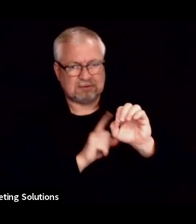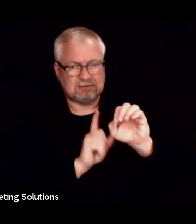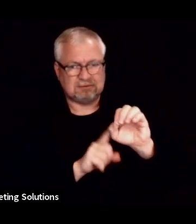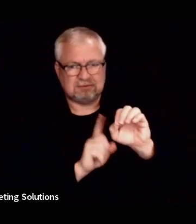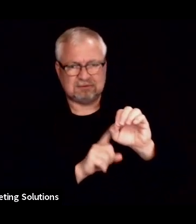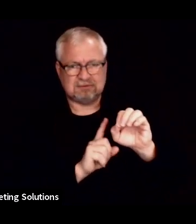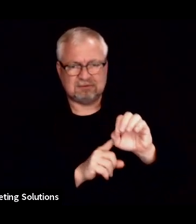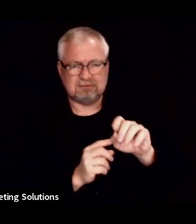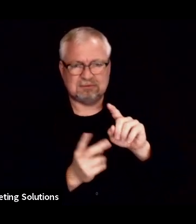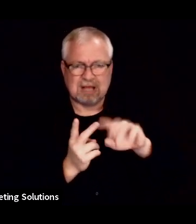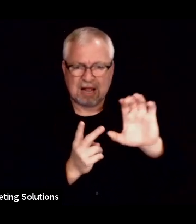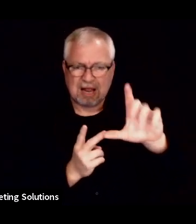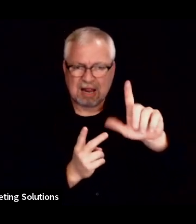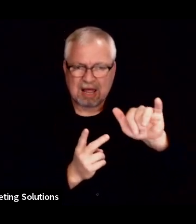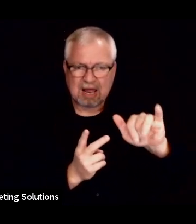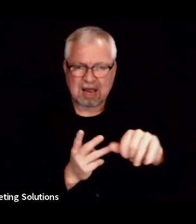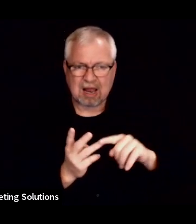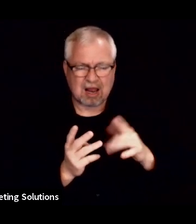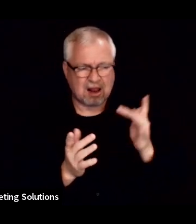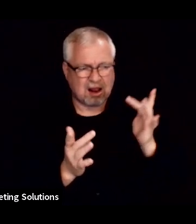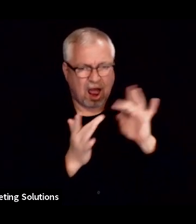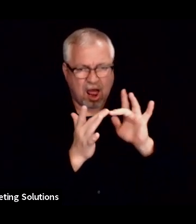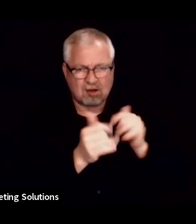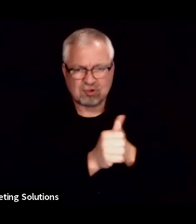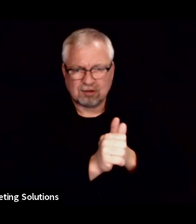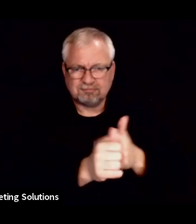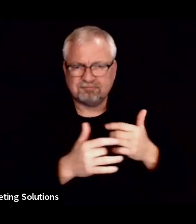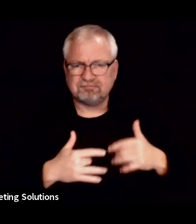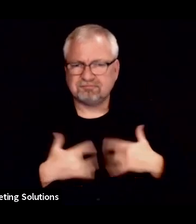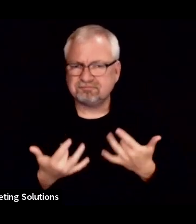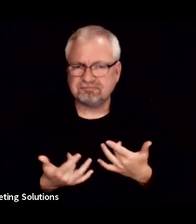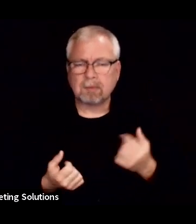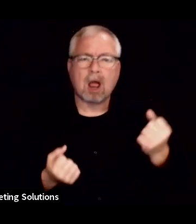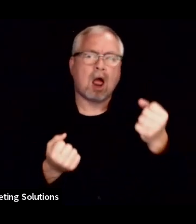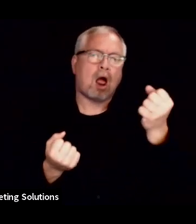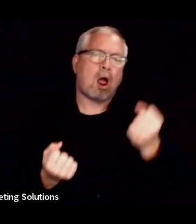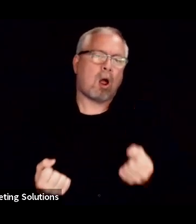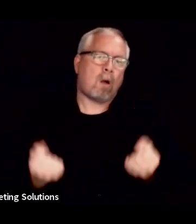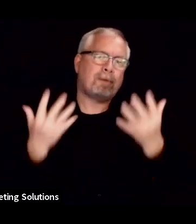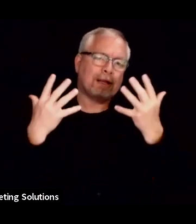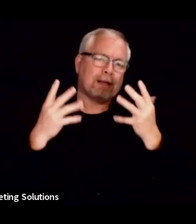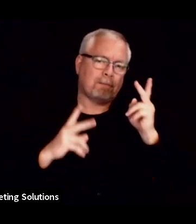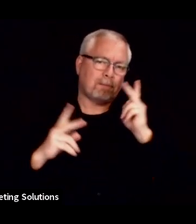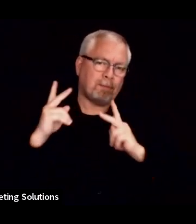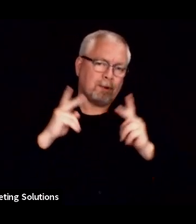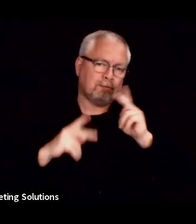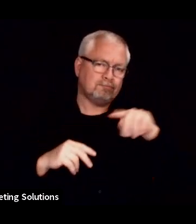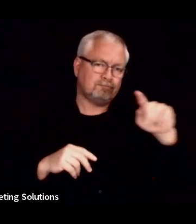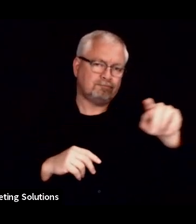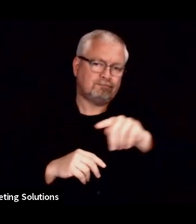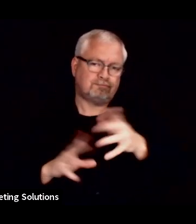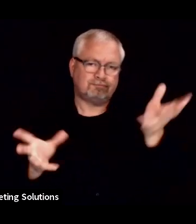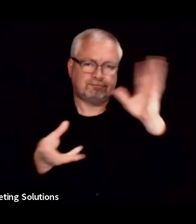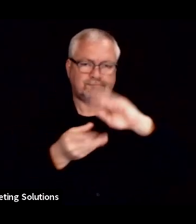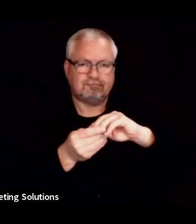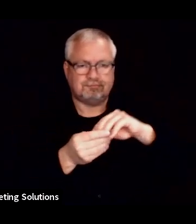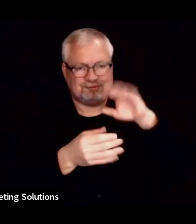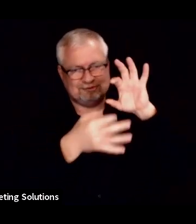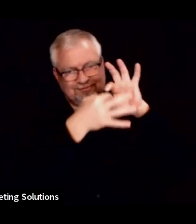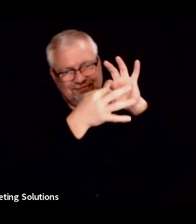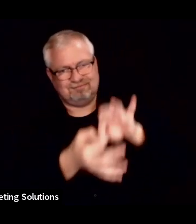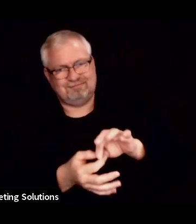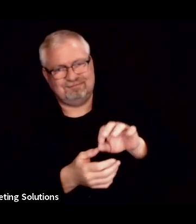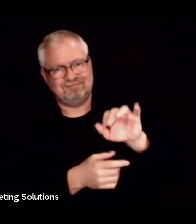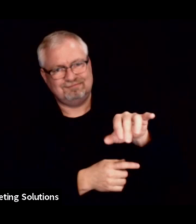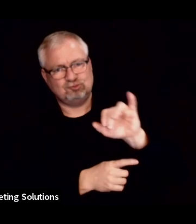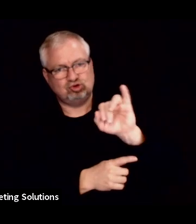efforts going on there? And how much and how many of these cases may be tied to the Jenny O plant in Faribault?